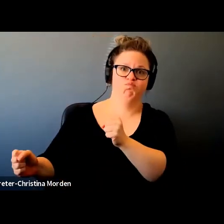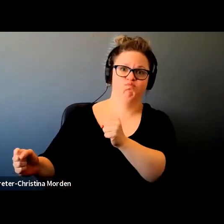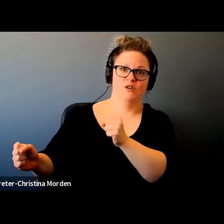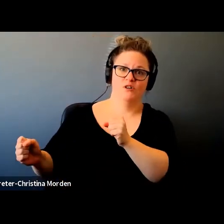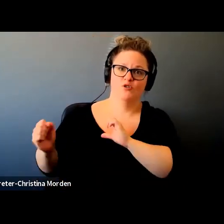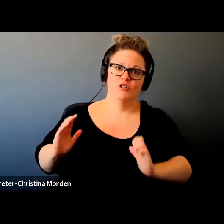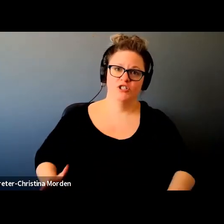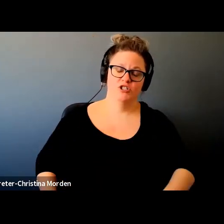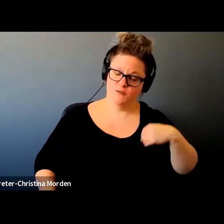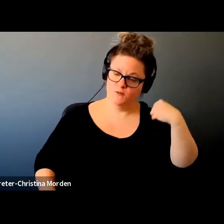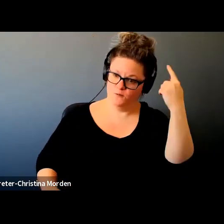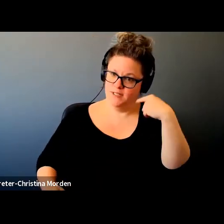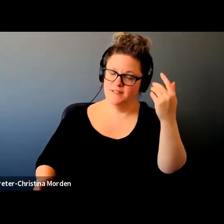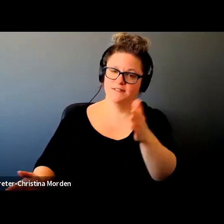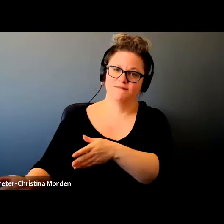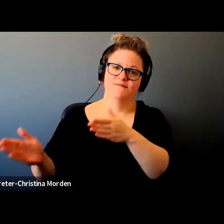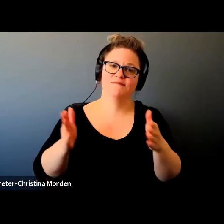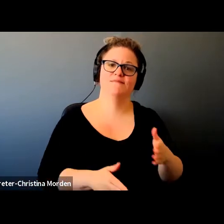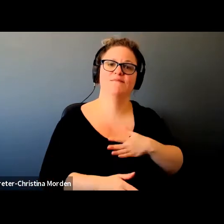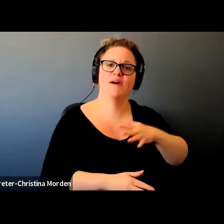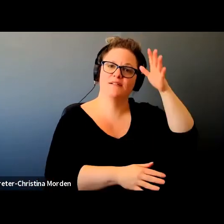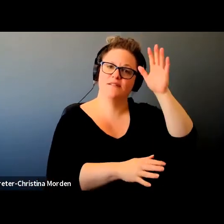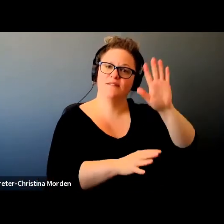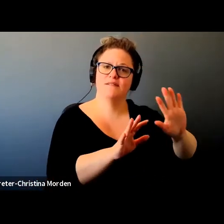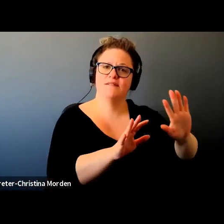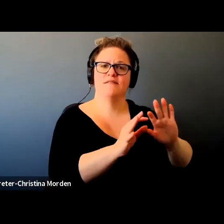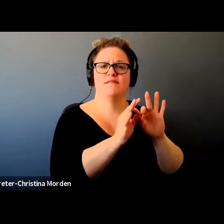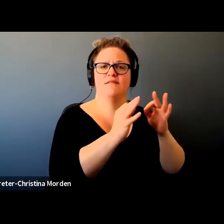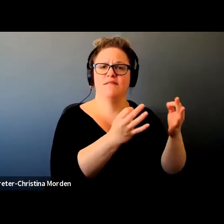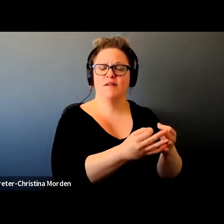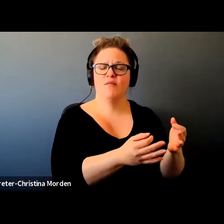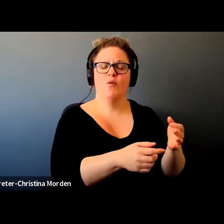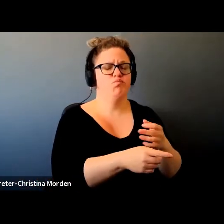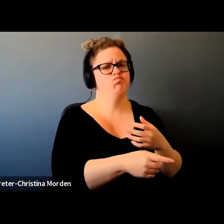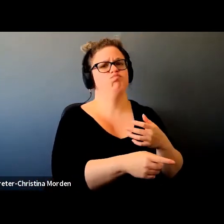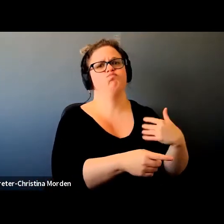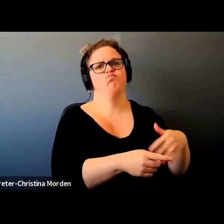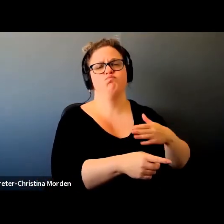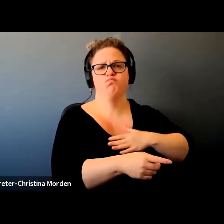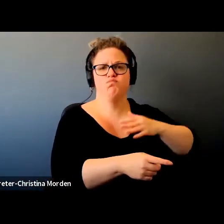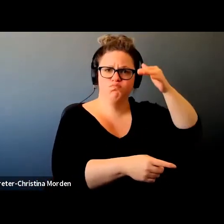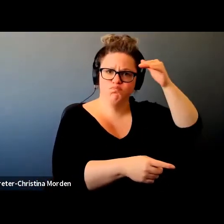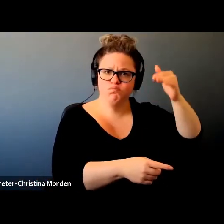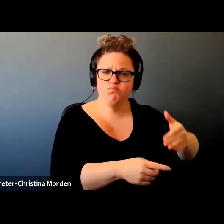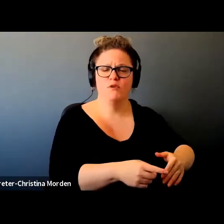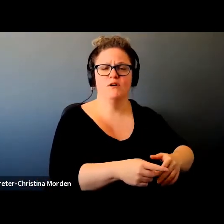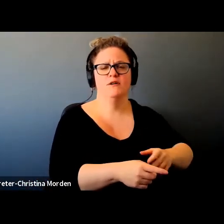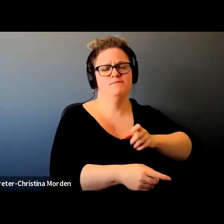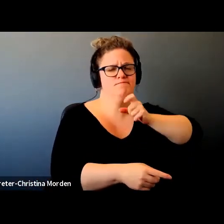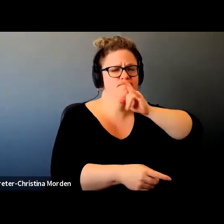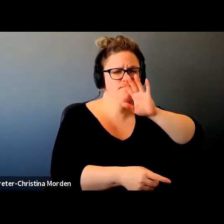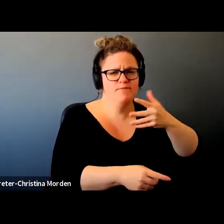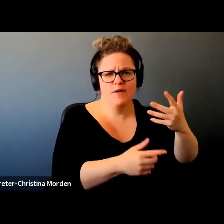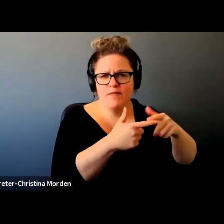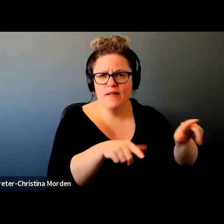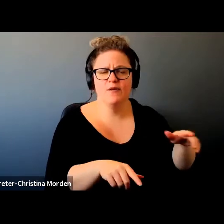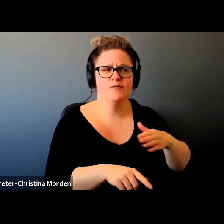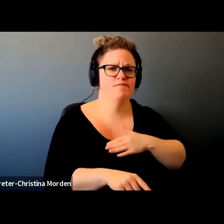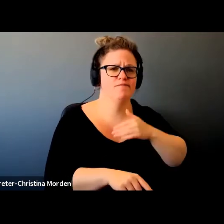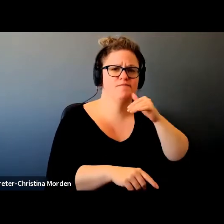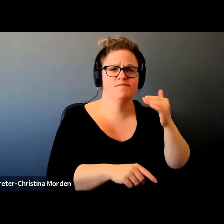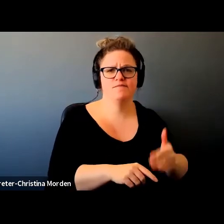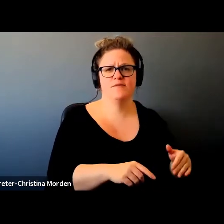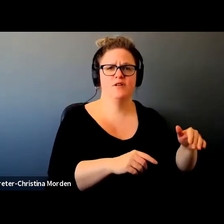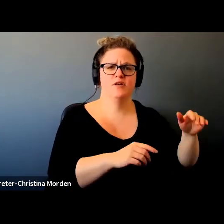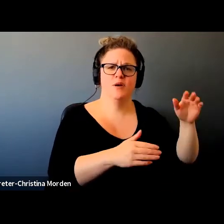paternal grandmother who spoke 5 languages, and she'd been raised in a salon where she had painting classes, and she played